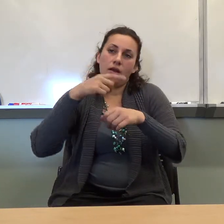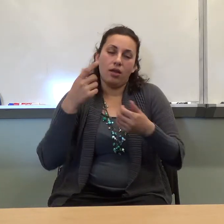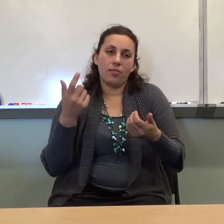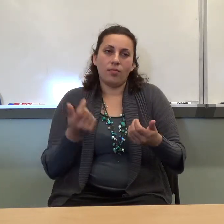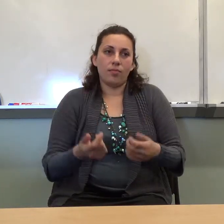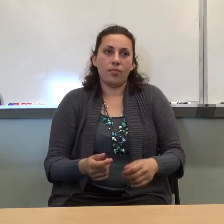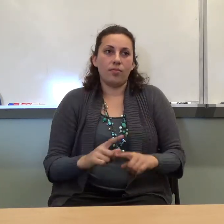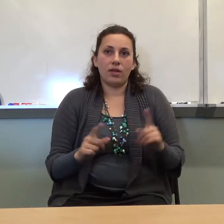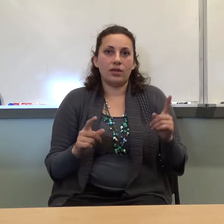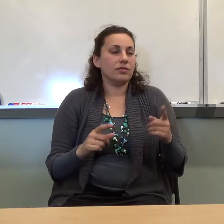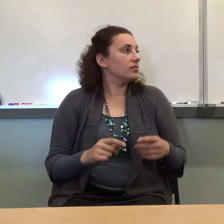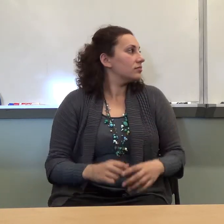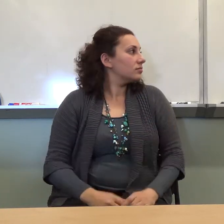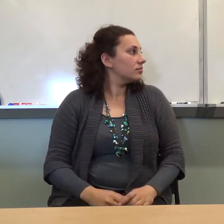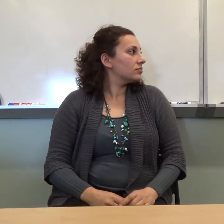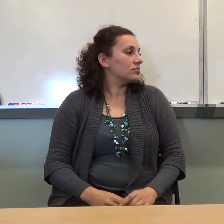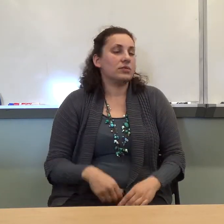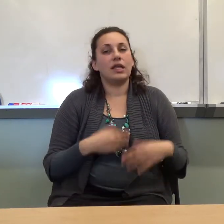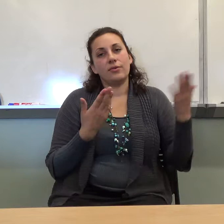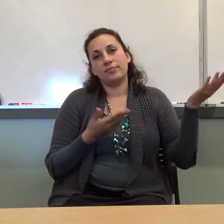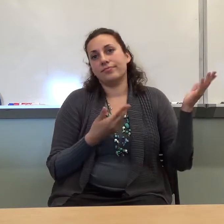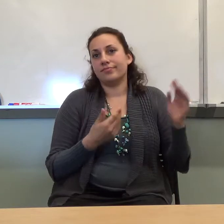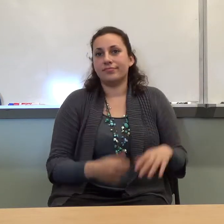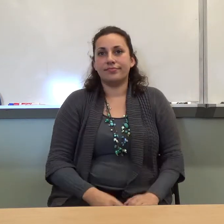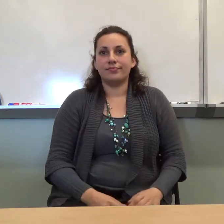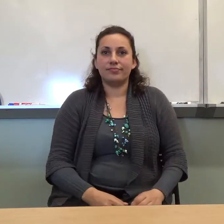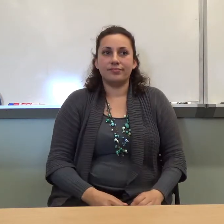Yeah. Okay, so there's 16.